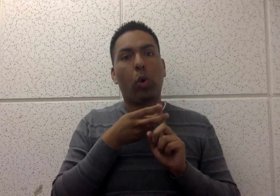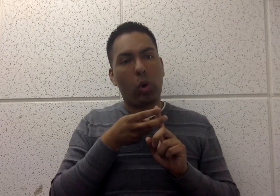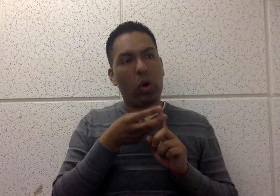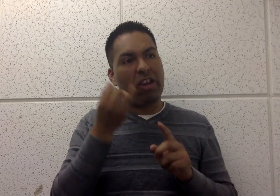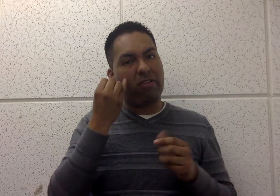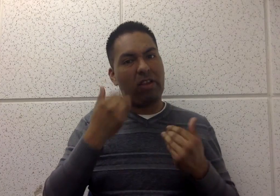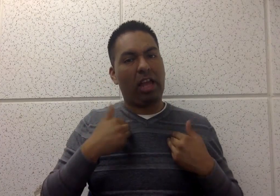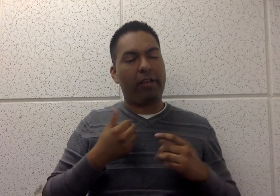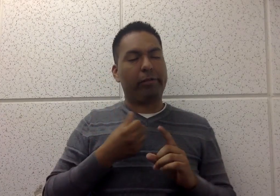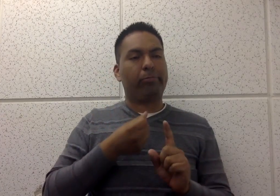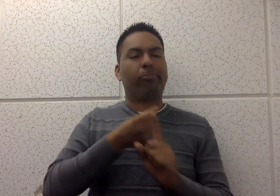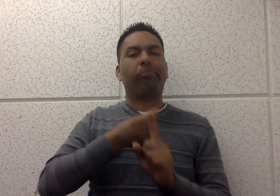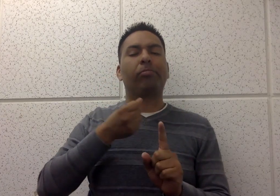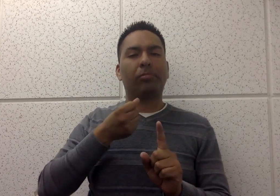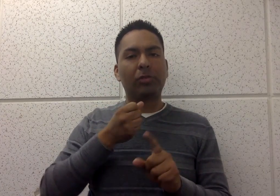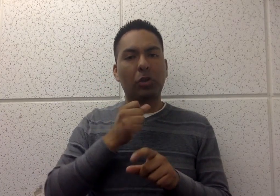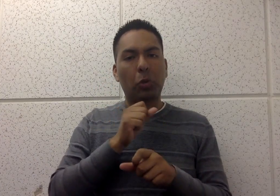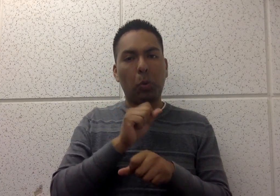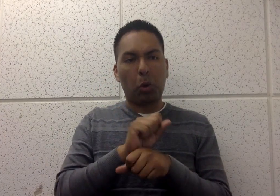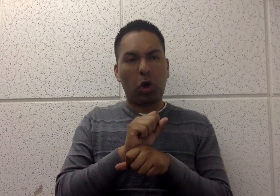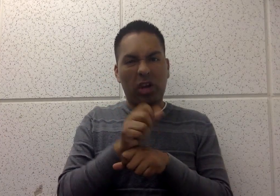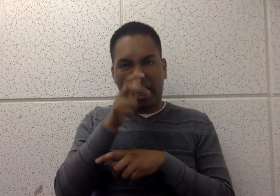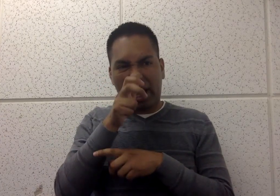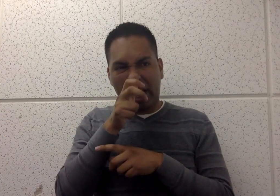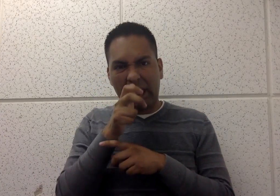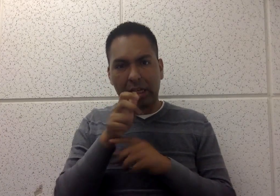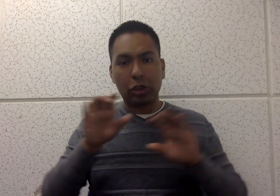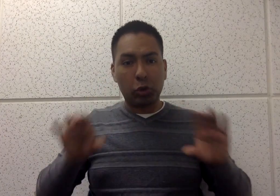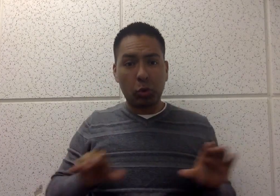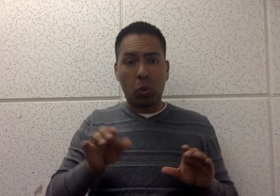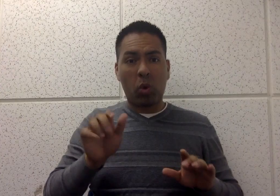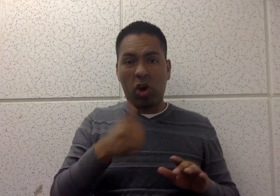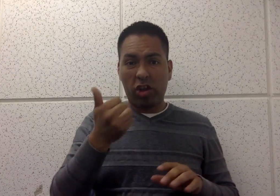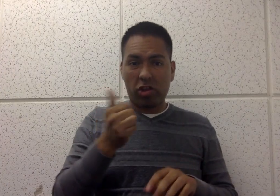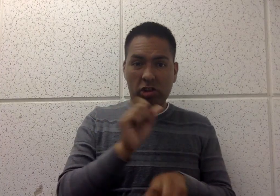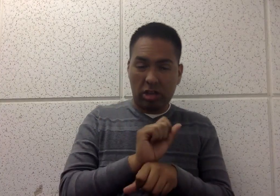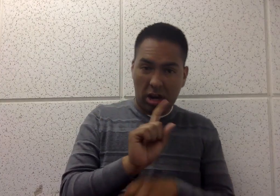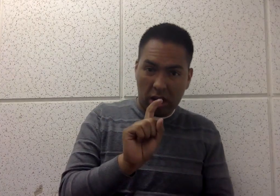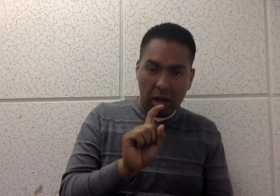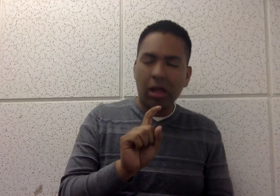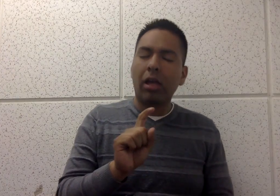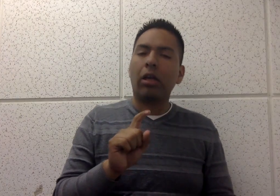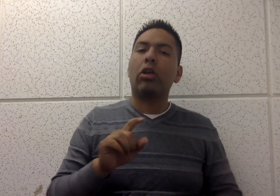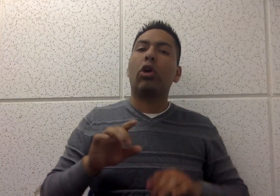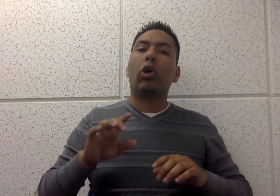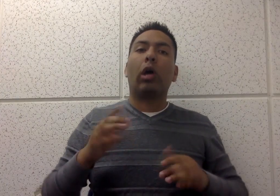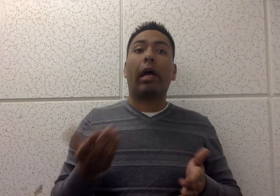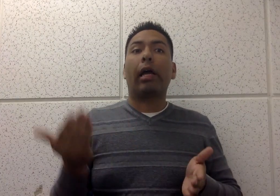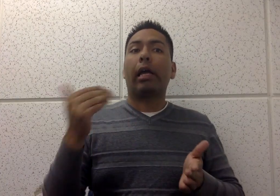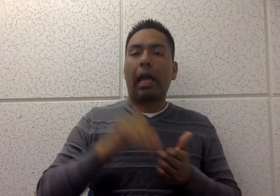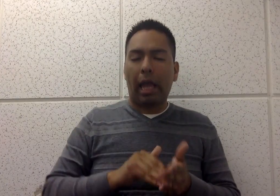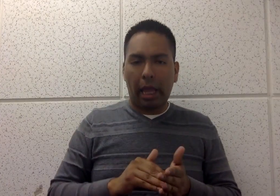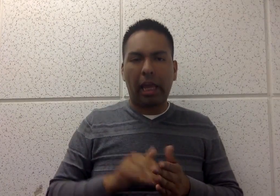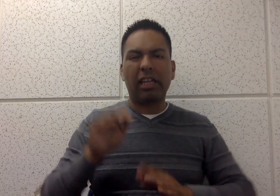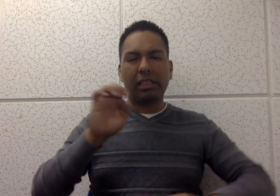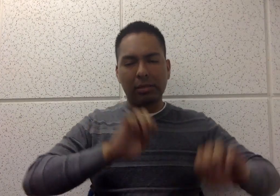effect on the workers performing other tasks? Then we repeated all those experiments with the ants marked. So here's some blue nest